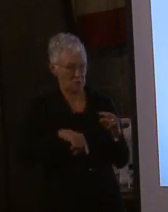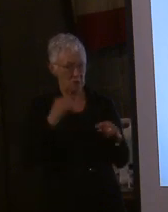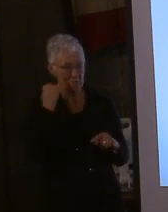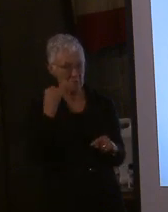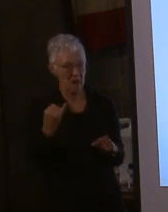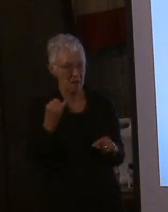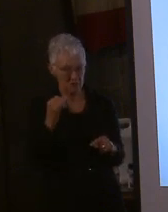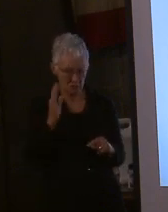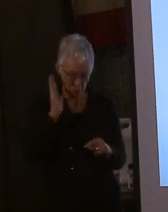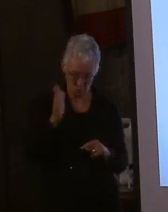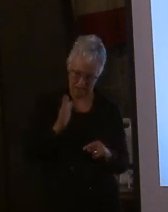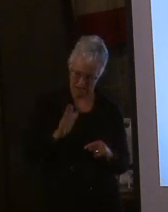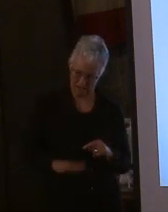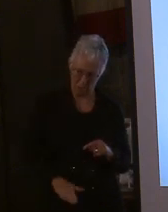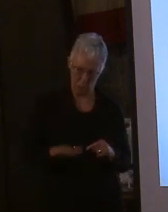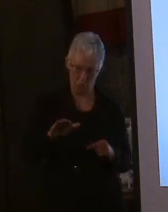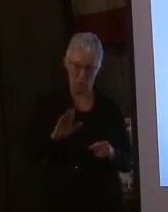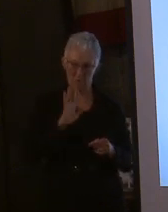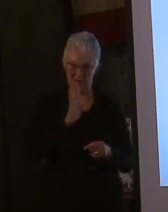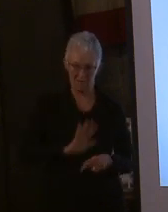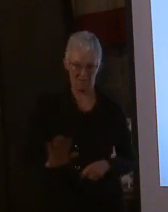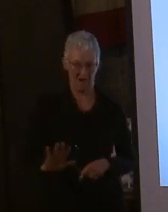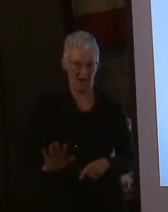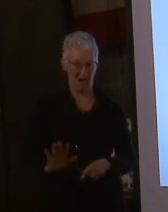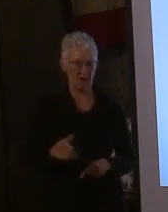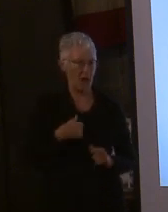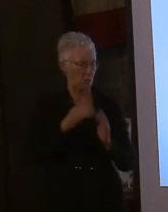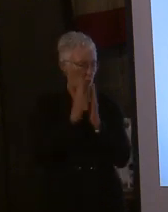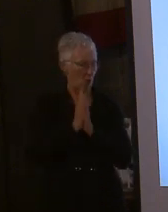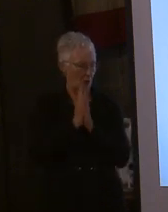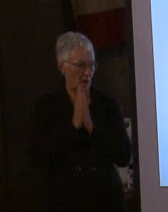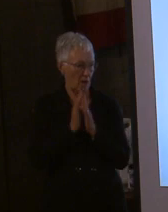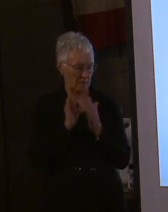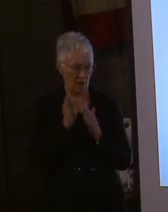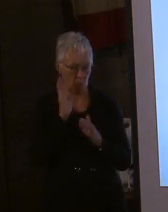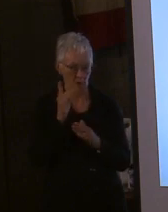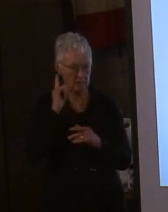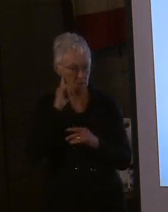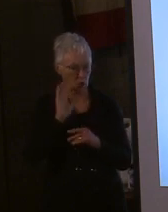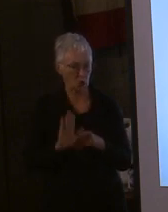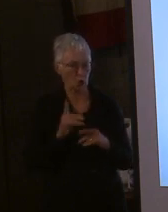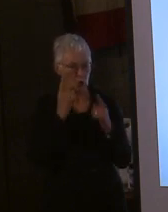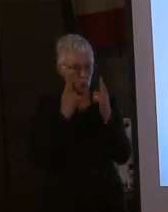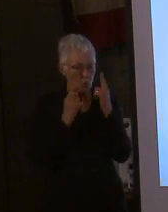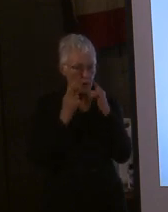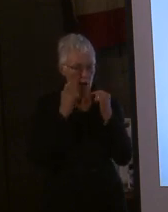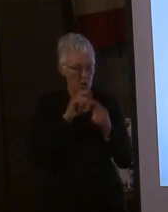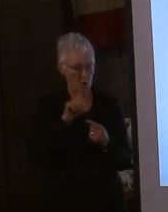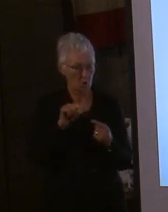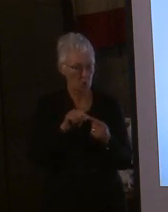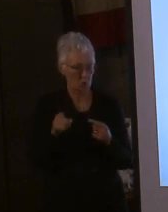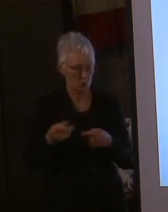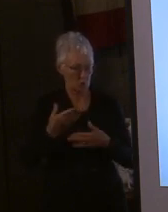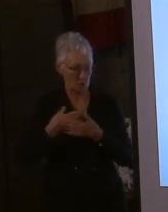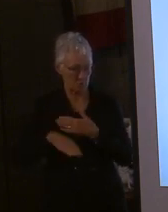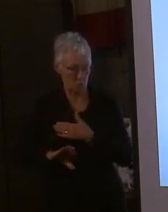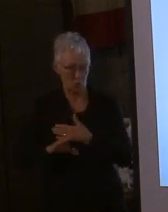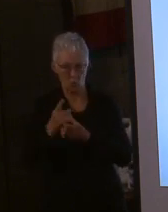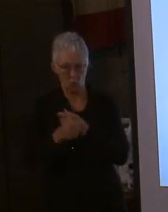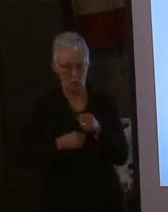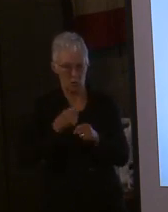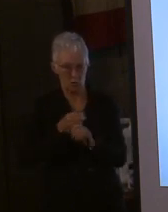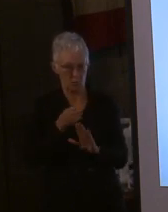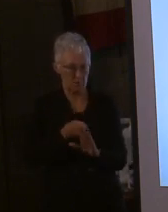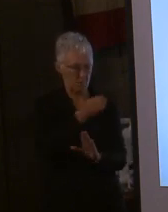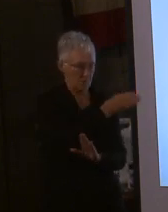thing I prayed for, was simply getting to hear her cry when she was born. A year prior to having Aviana, I was pregnant with my